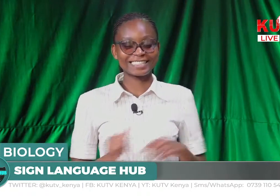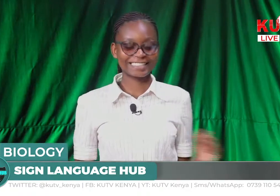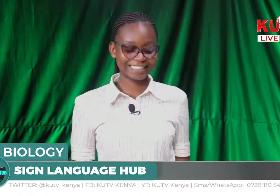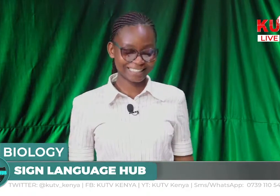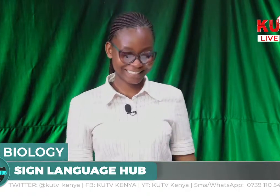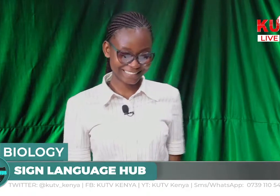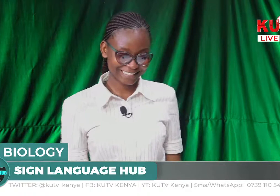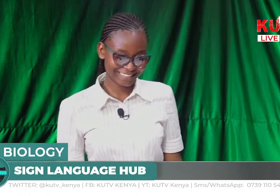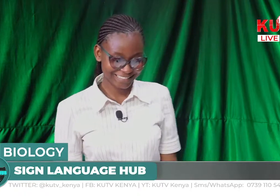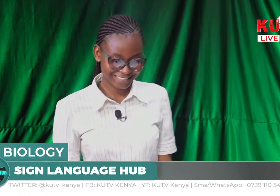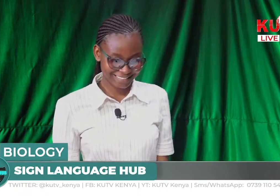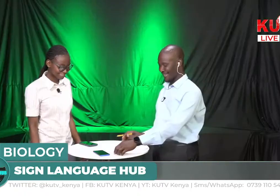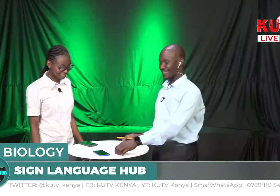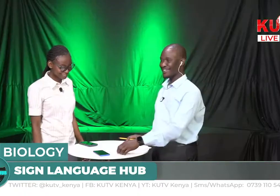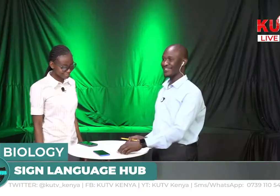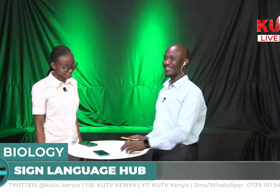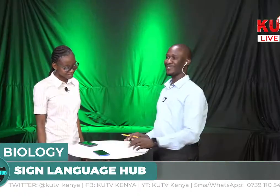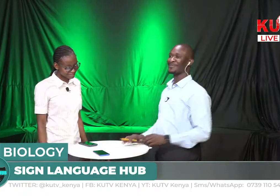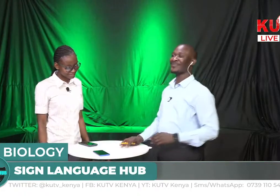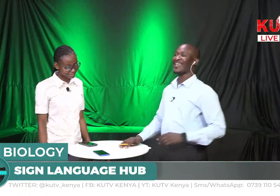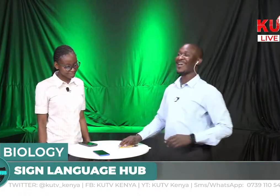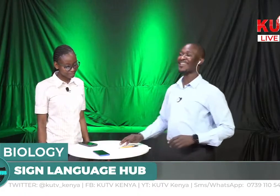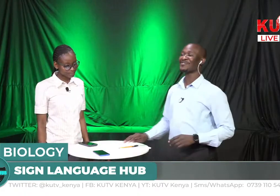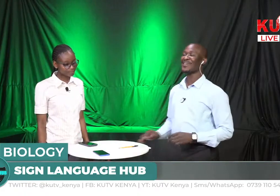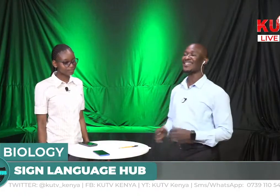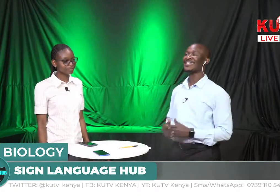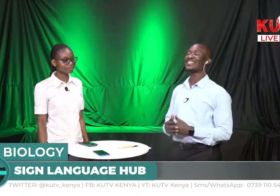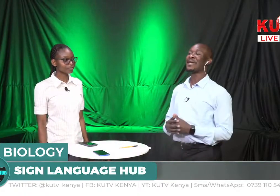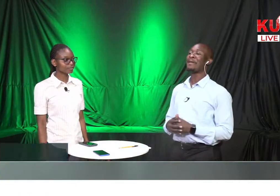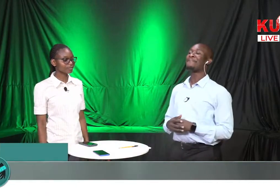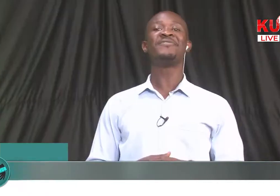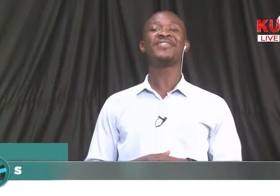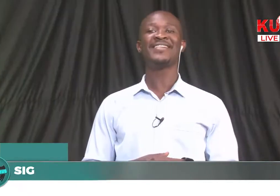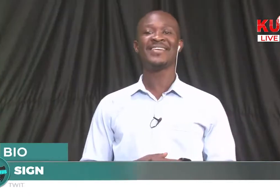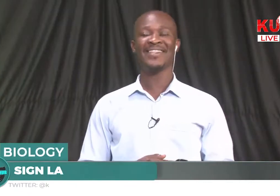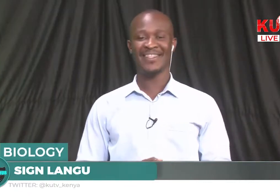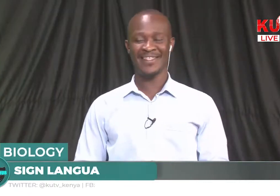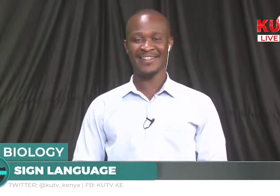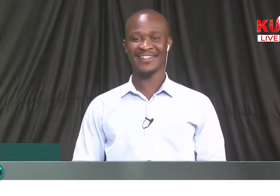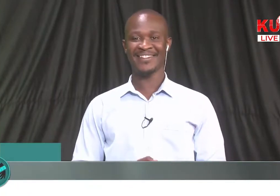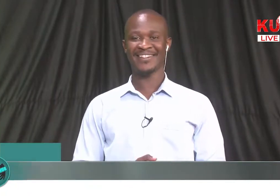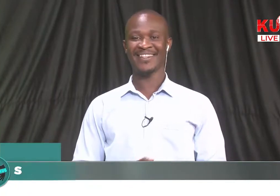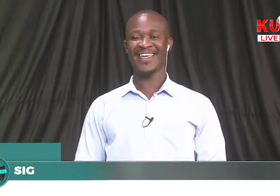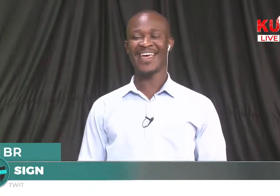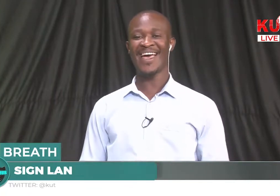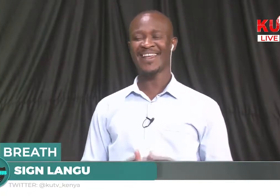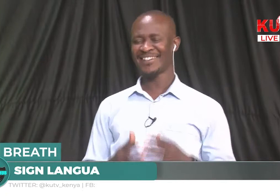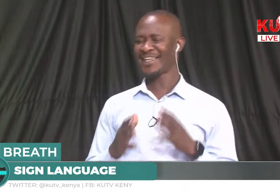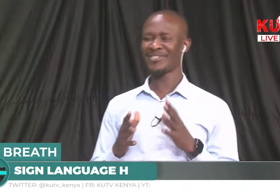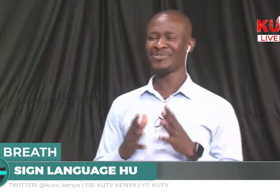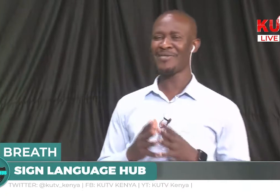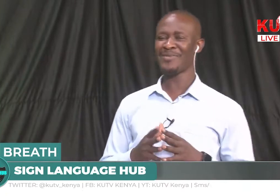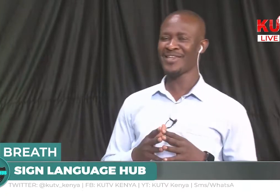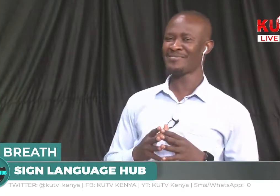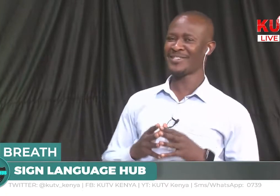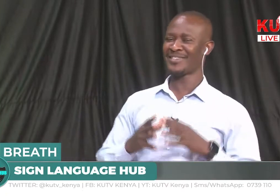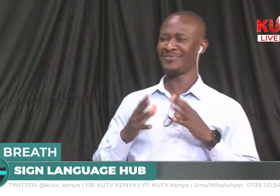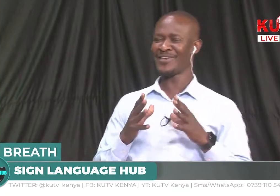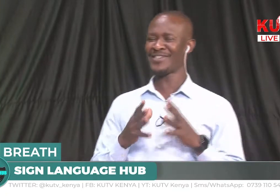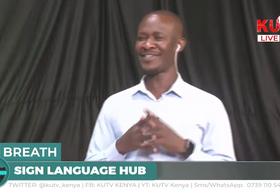Okay. Okay, let's continue. Another word is breathe. And it's like today, Miriam is very ready for